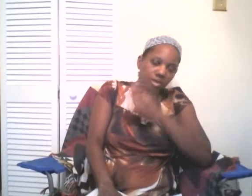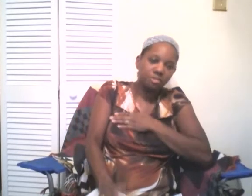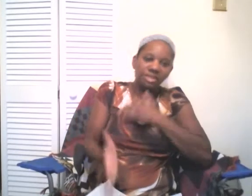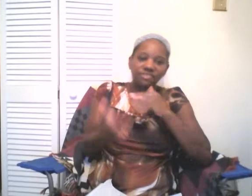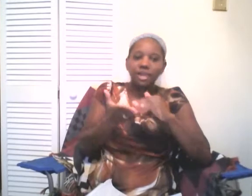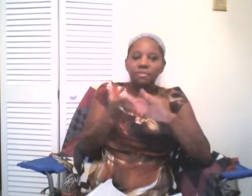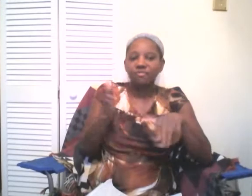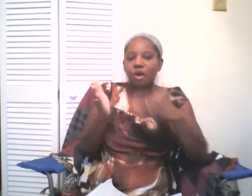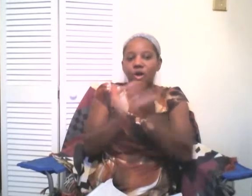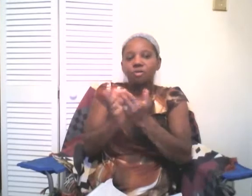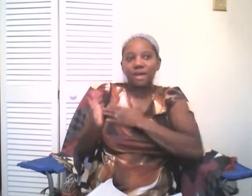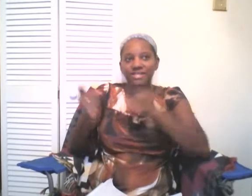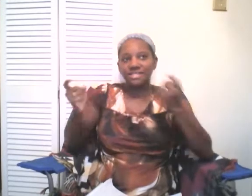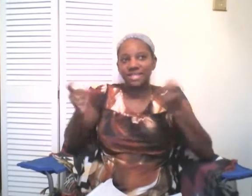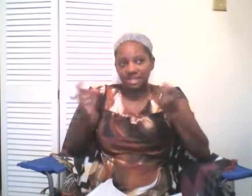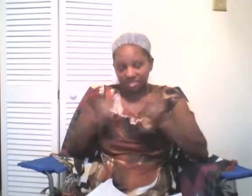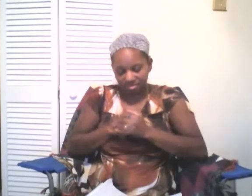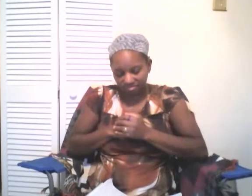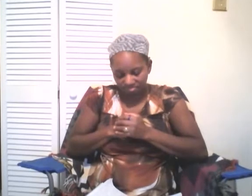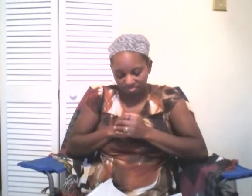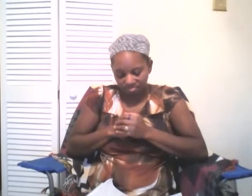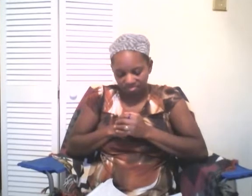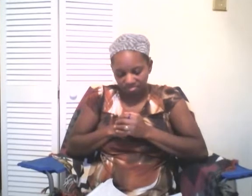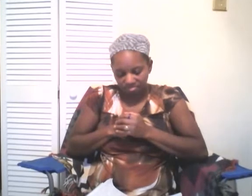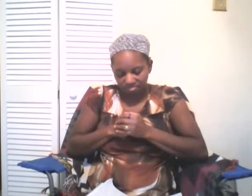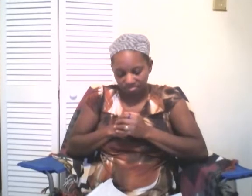please forgive me for all of my sin.